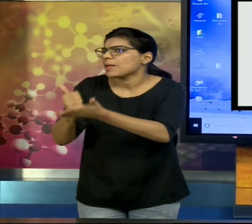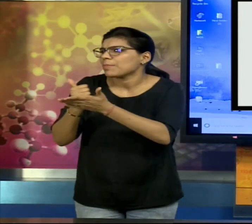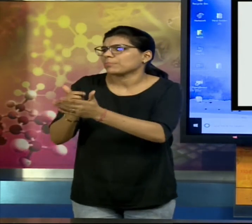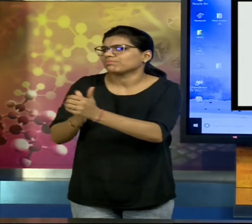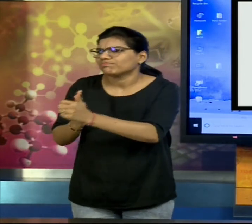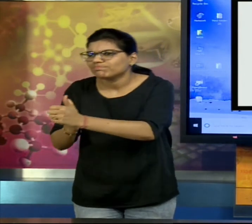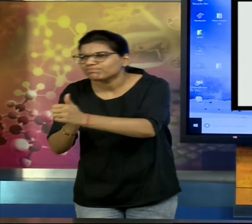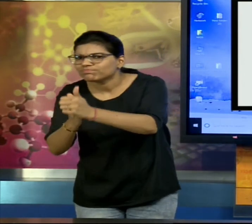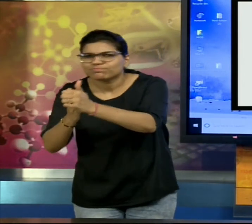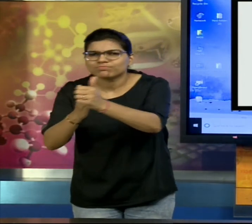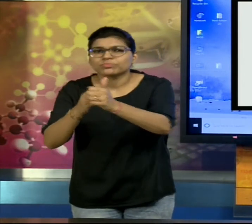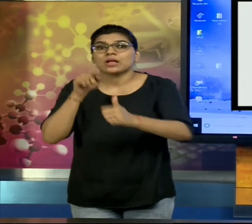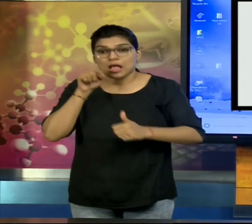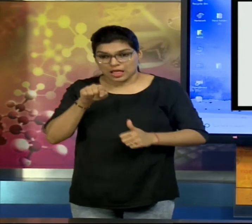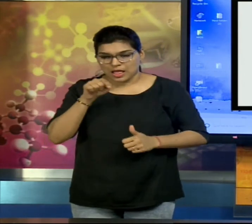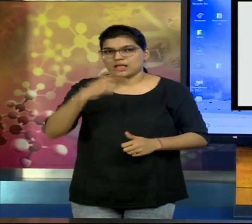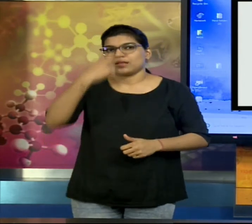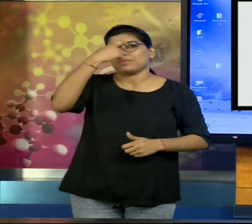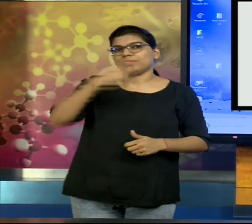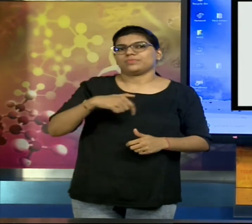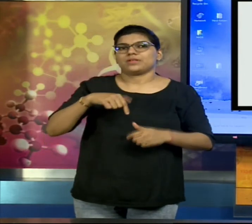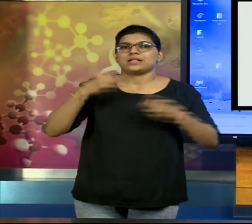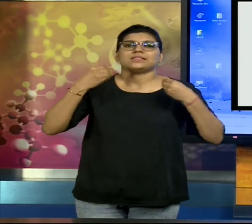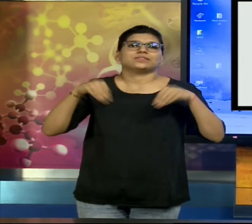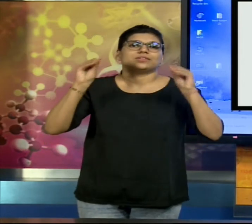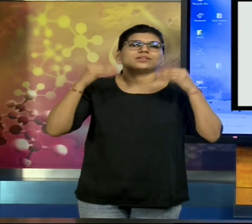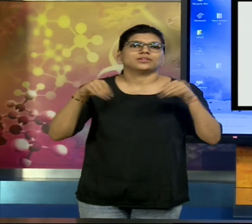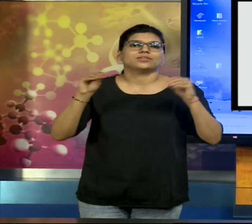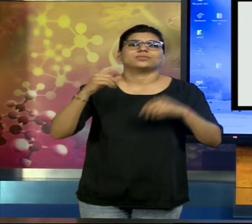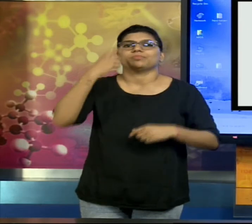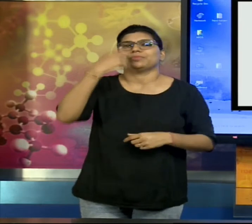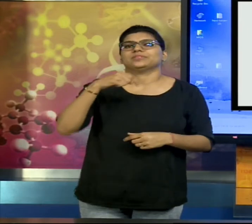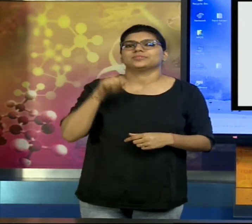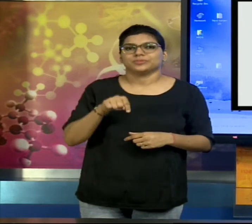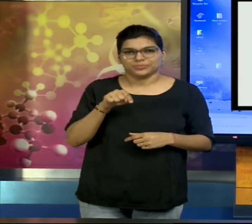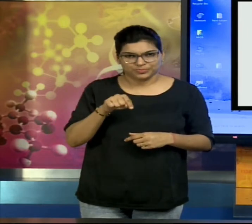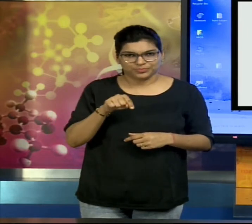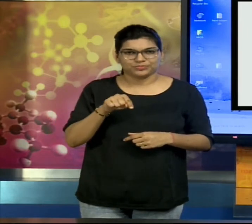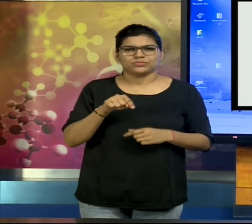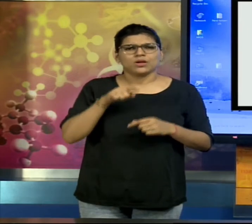about where the place is or where the shop is to reach to the